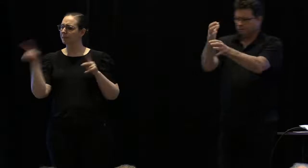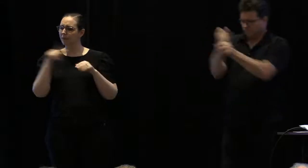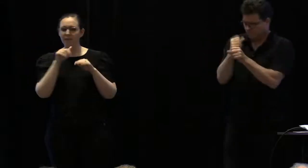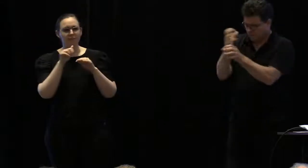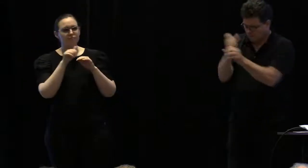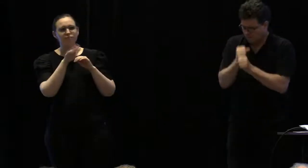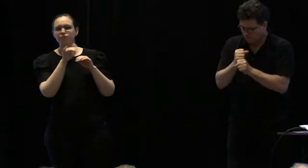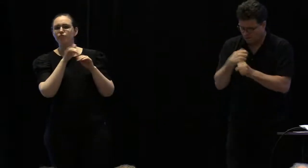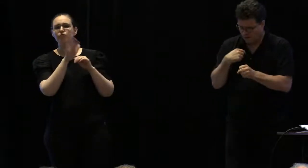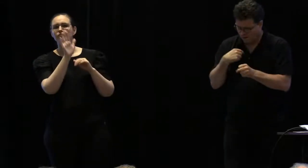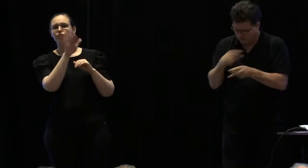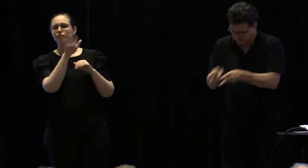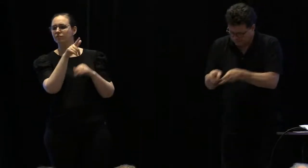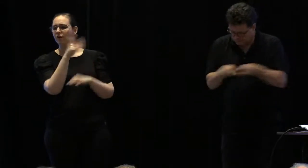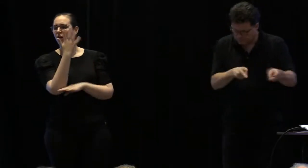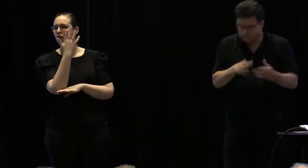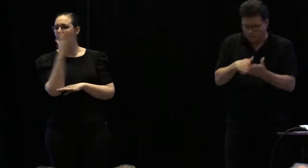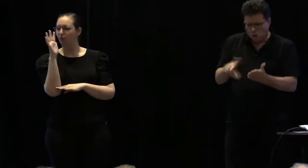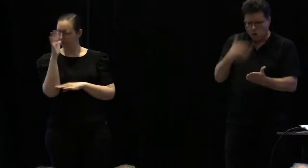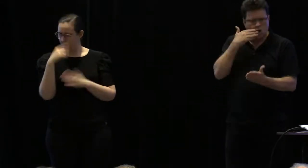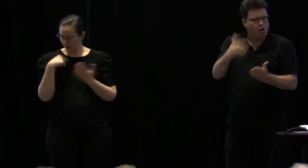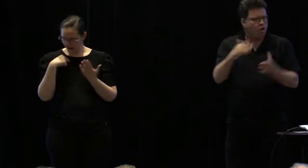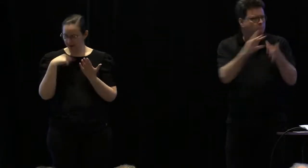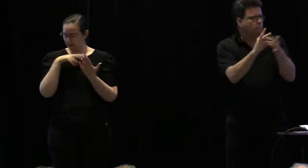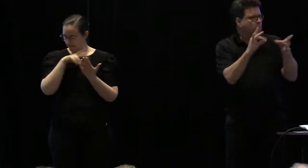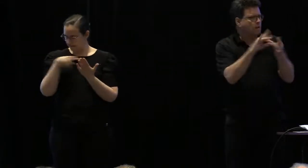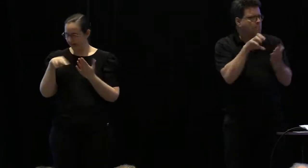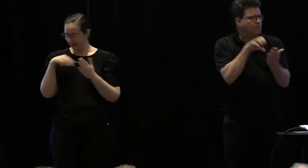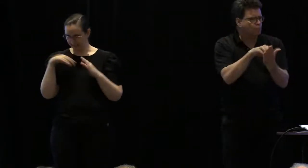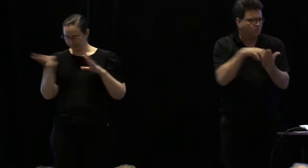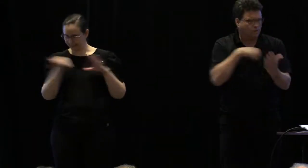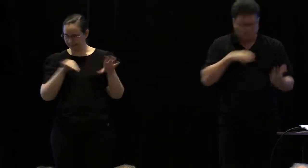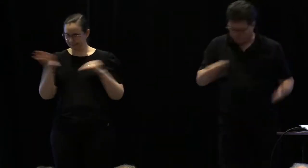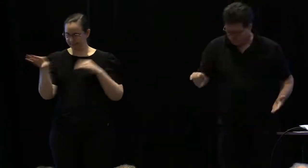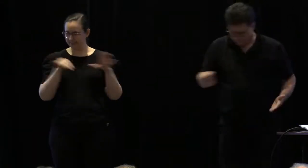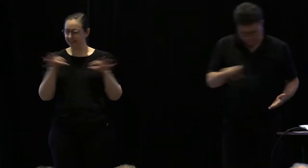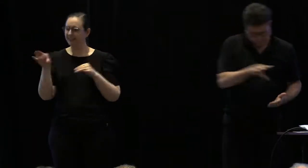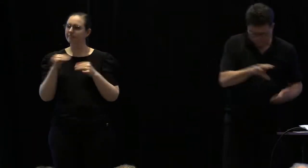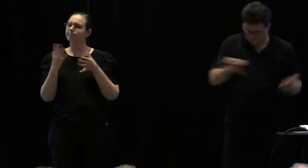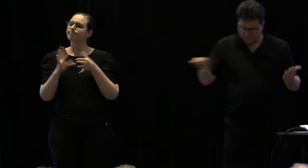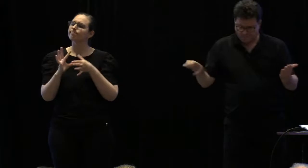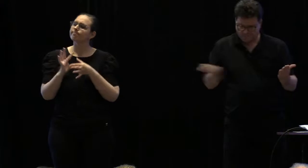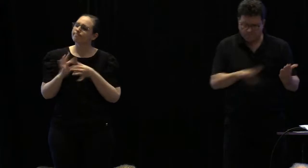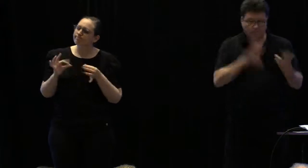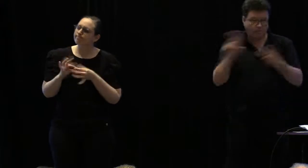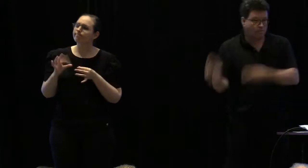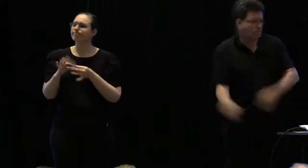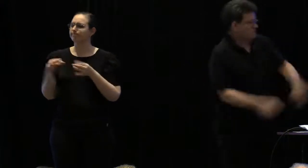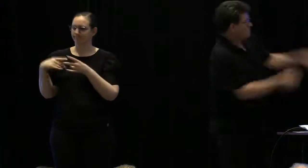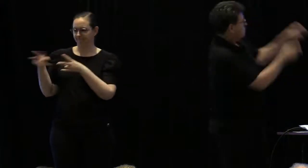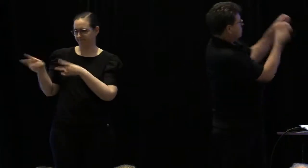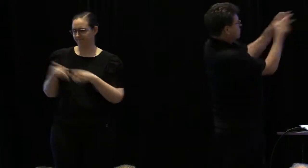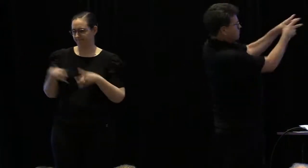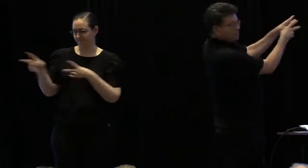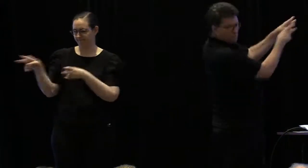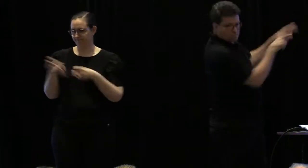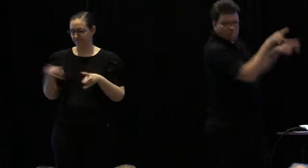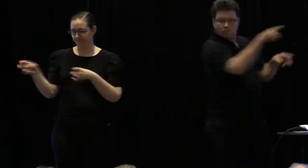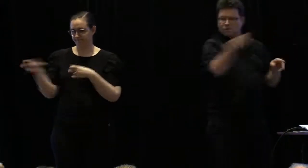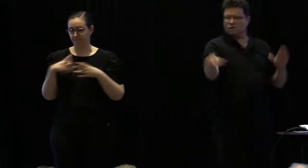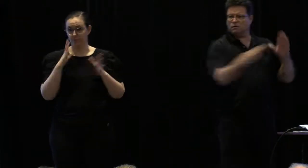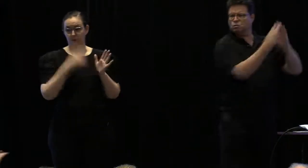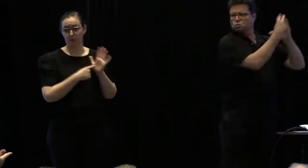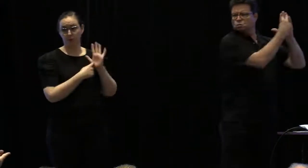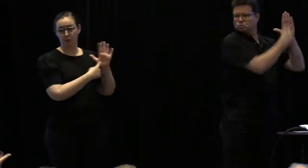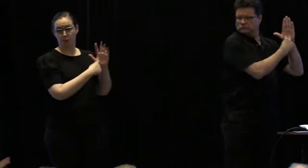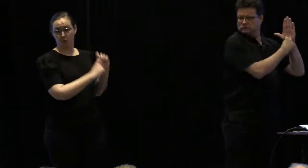So various people submitted to Forrest some comments that we have